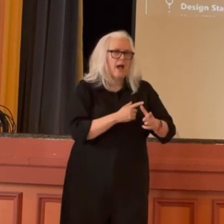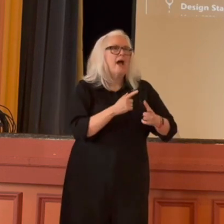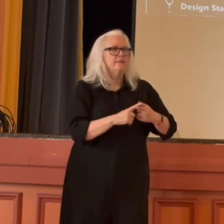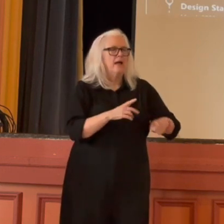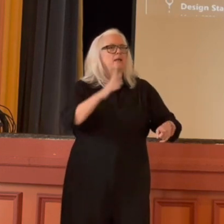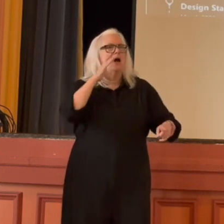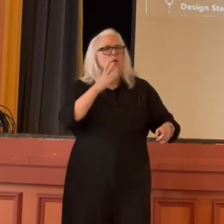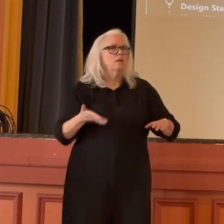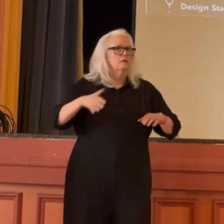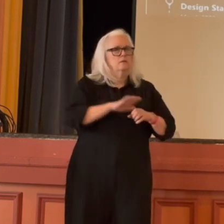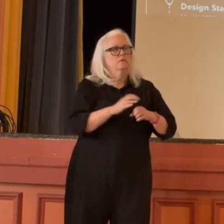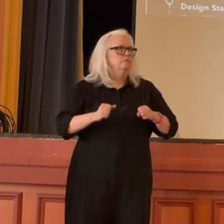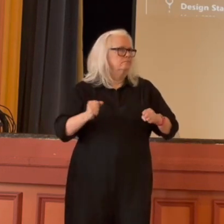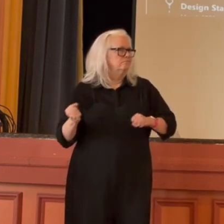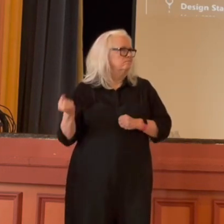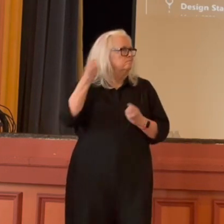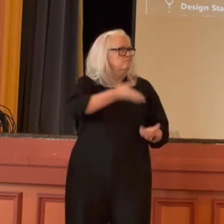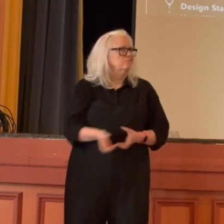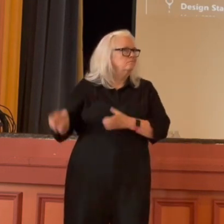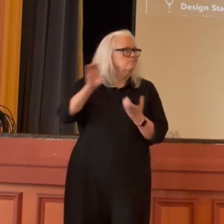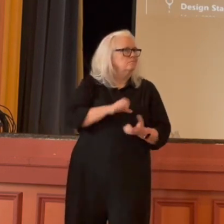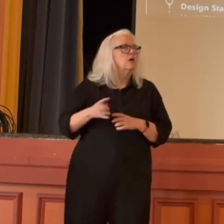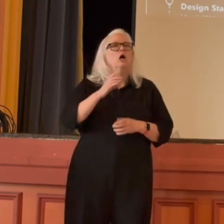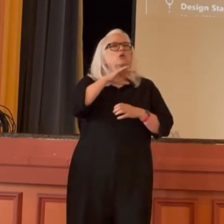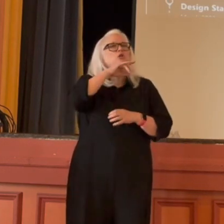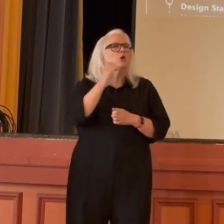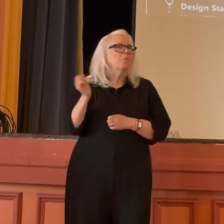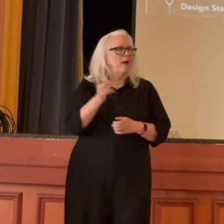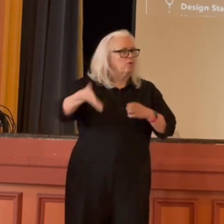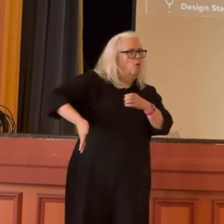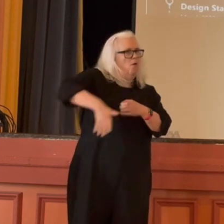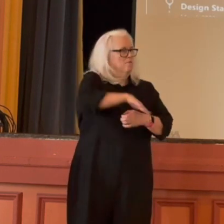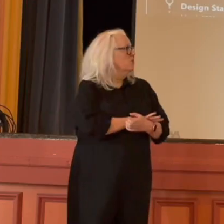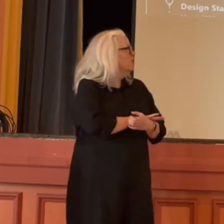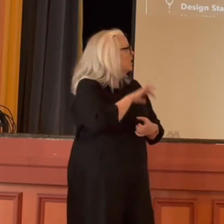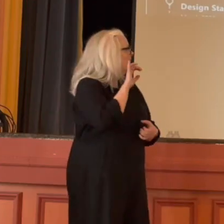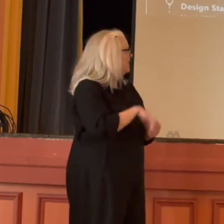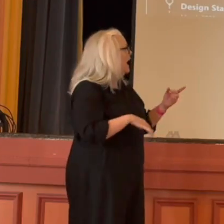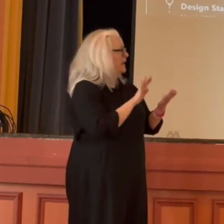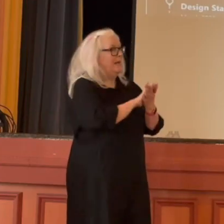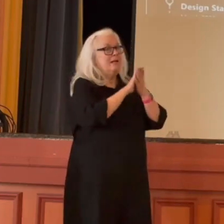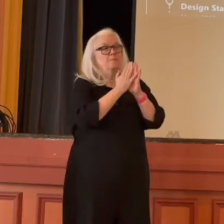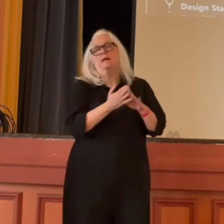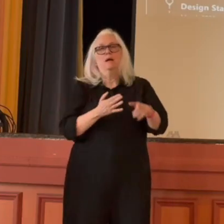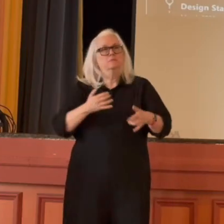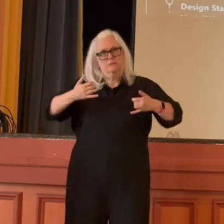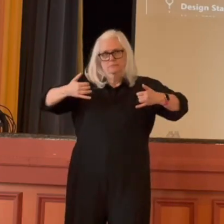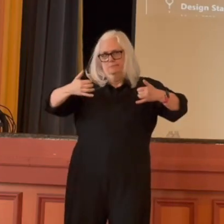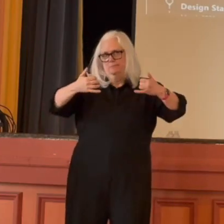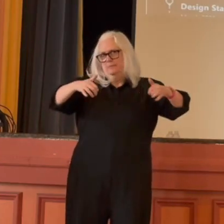field at the end of the day. And in the process, probably upgrading that playing field that's seen better